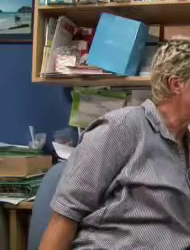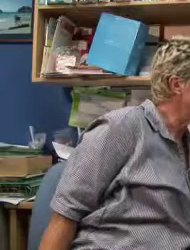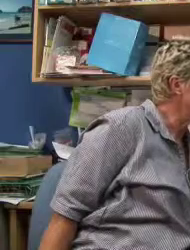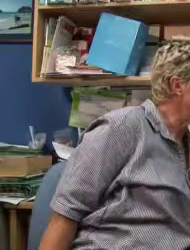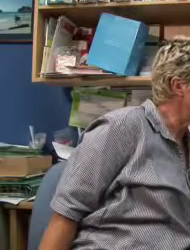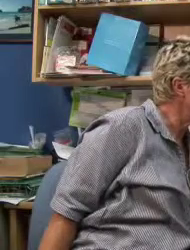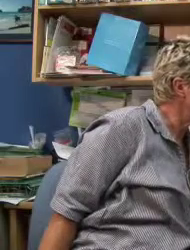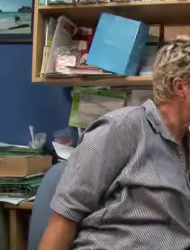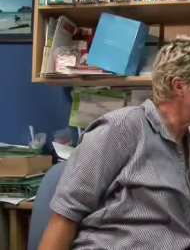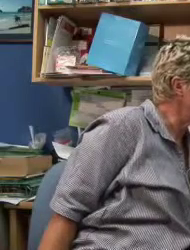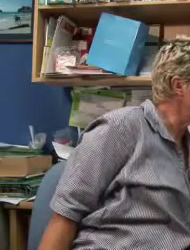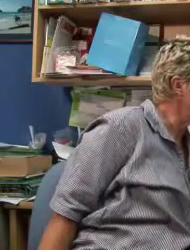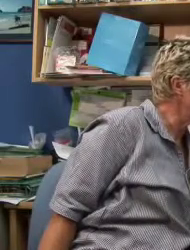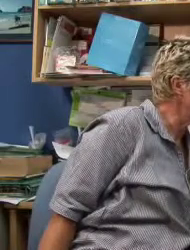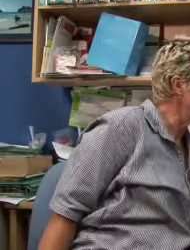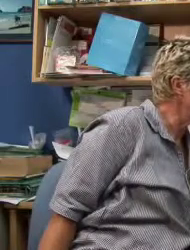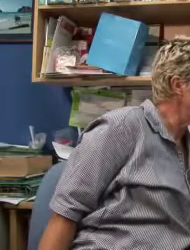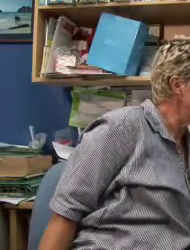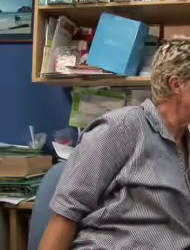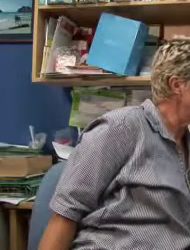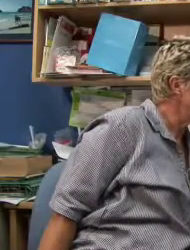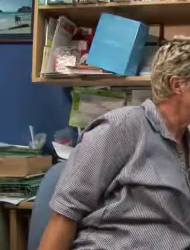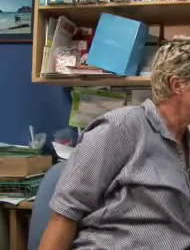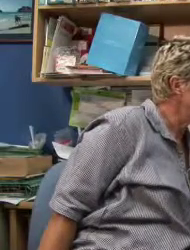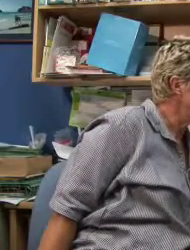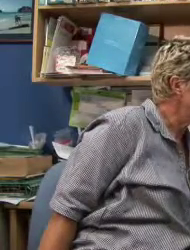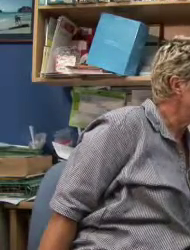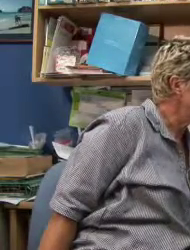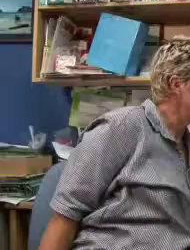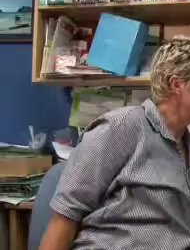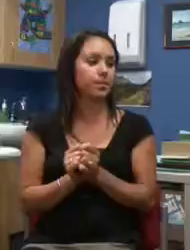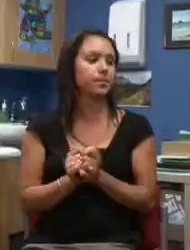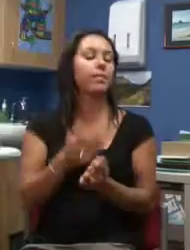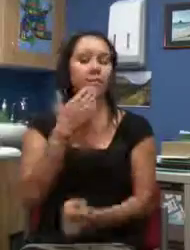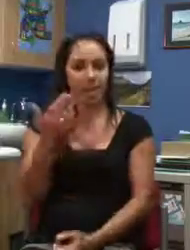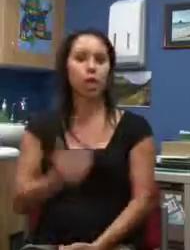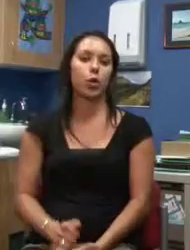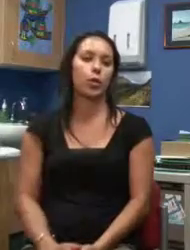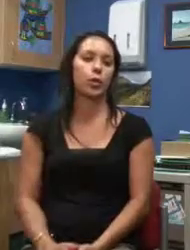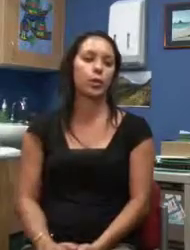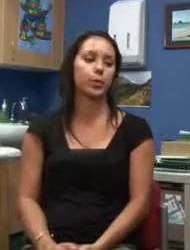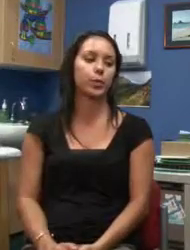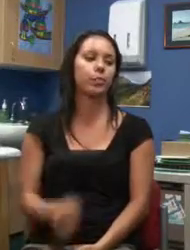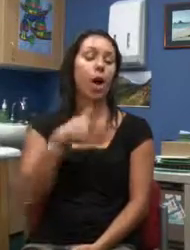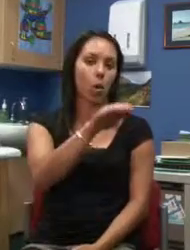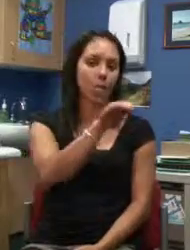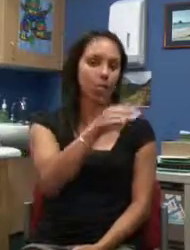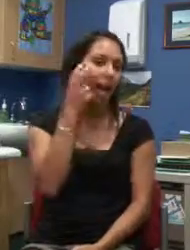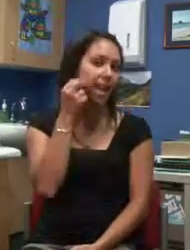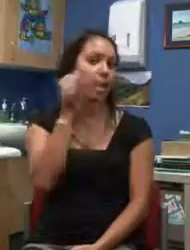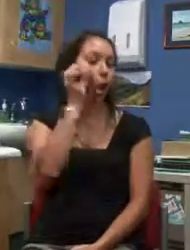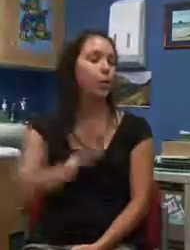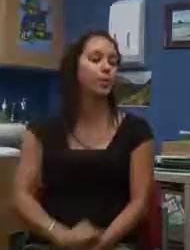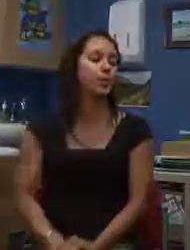she will need an interpreter. Can you please arrange this? Thanks. Go. I'll pass it on to Hayley. Bye. Bye.